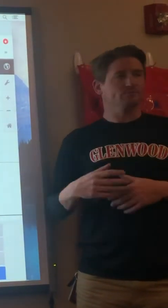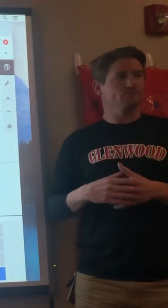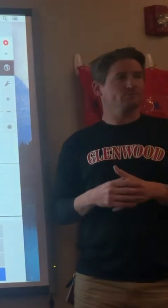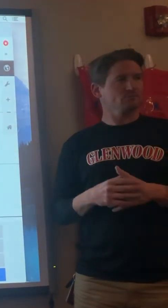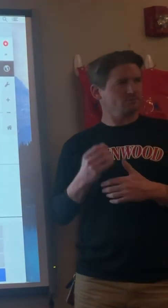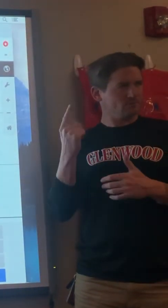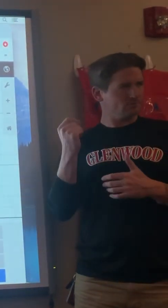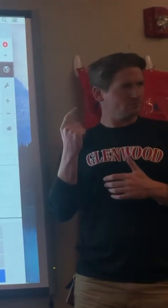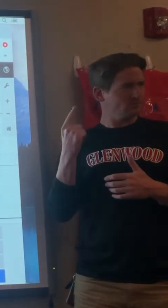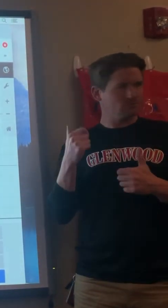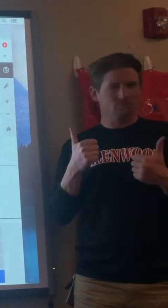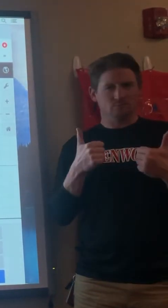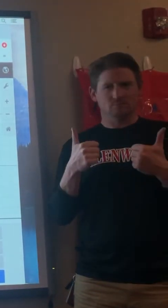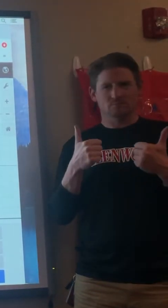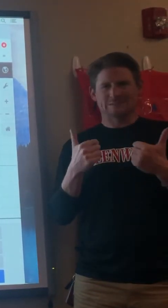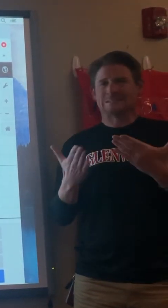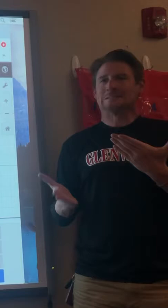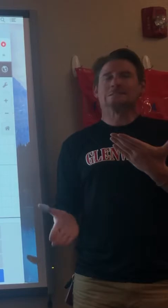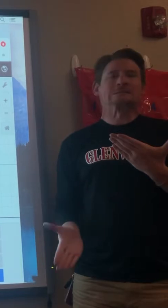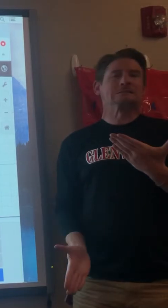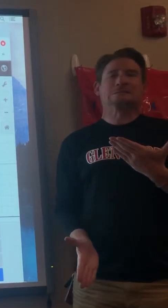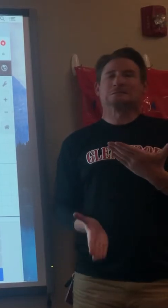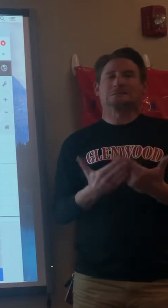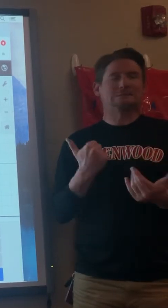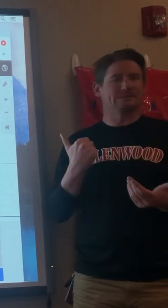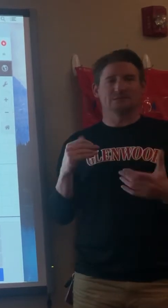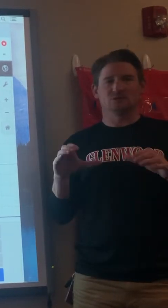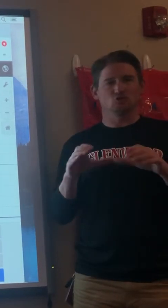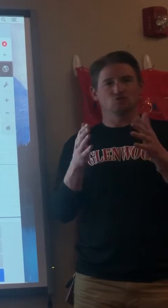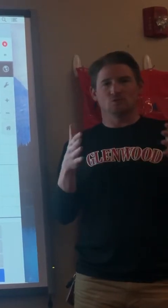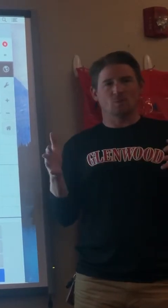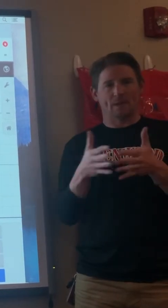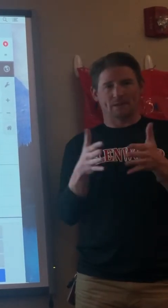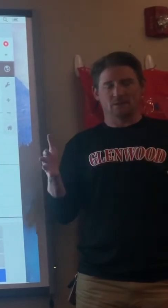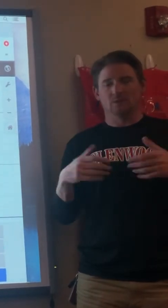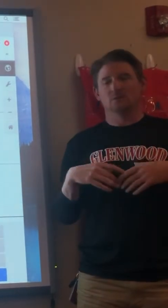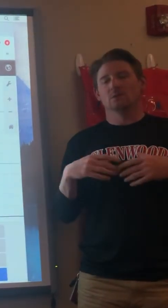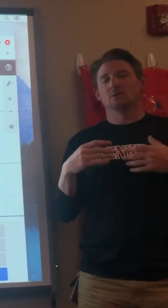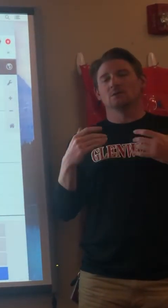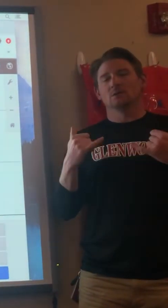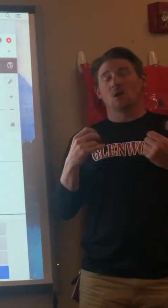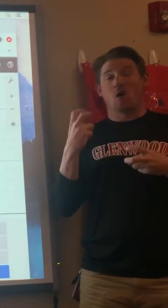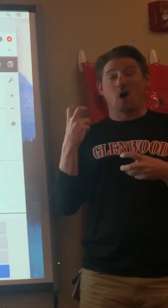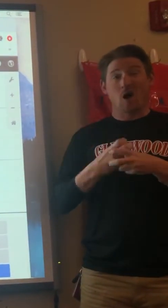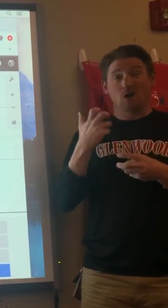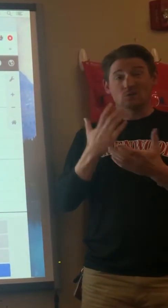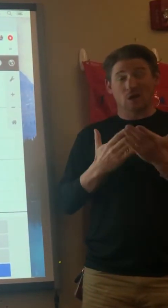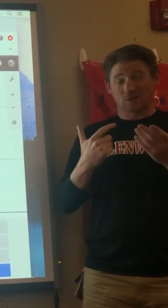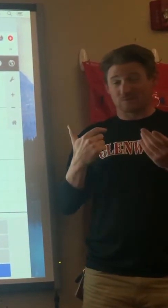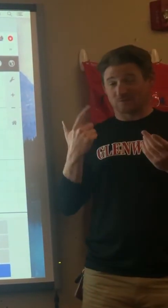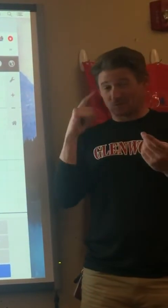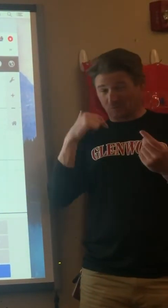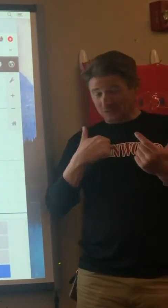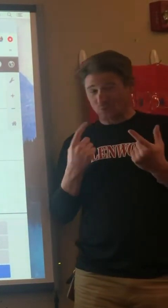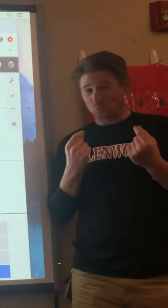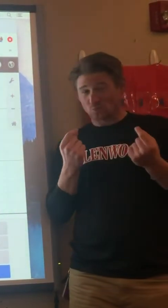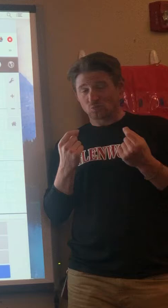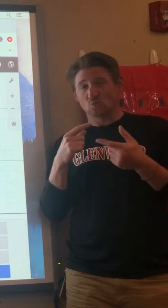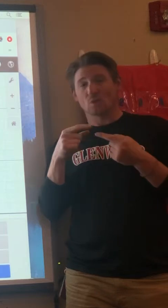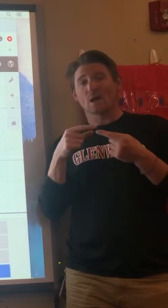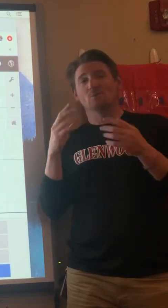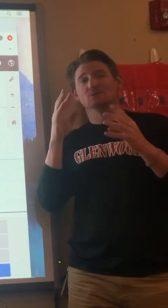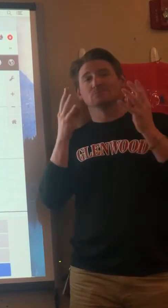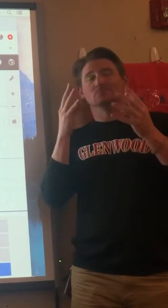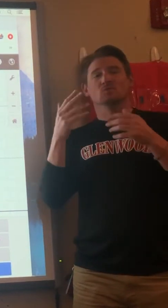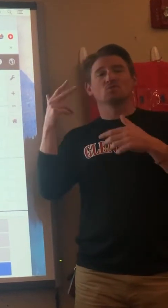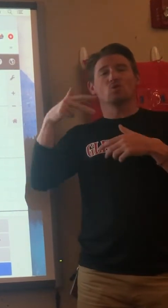this make sense? It's super easy to do the domain. Now, the hardest part that I had when I was creating my roller coaster was like I knew